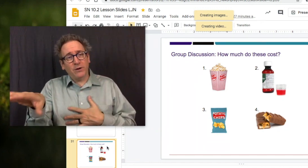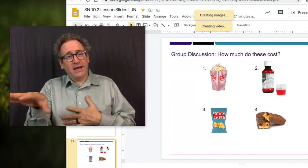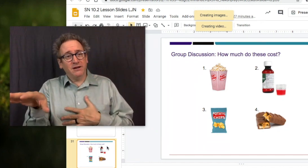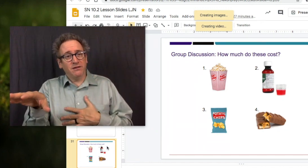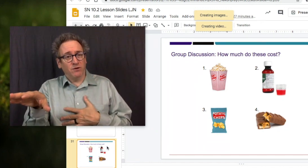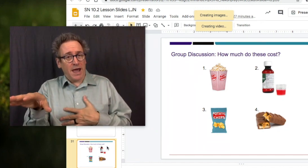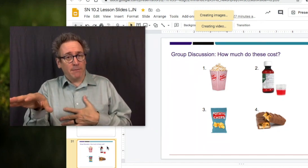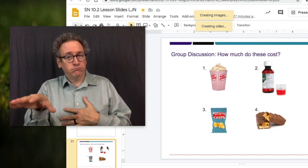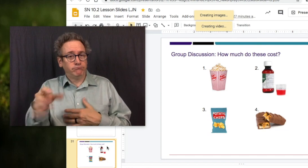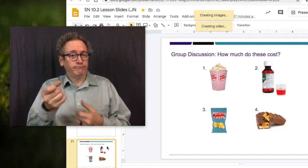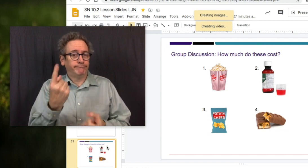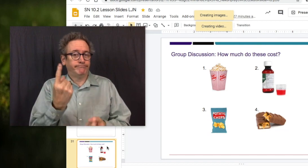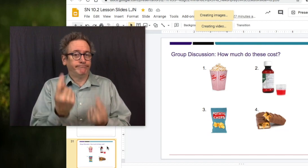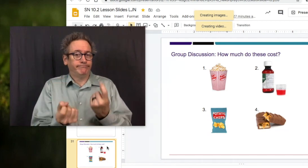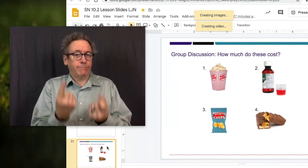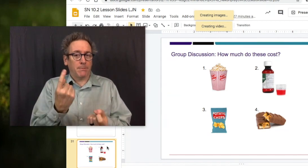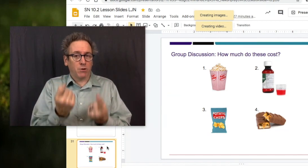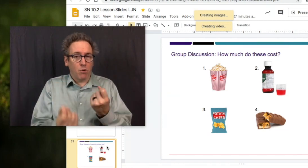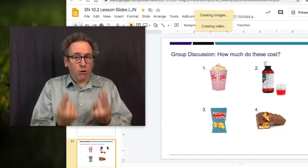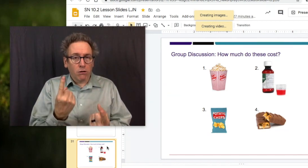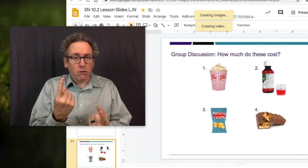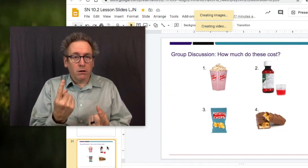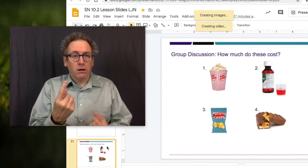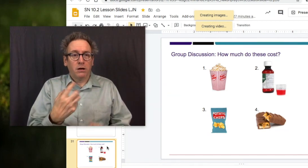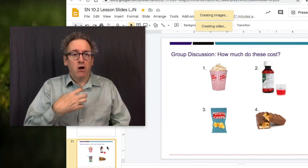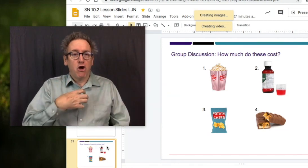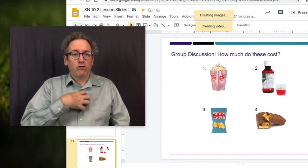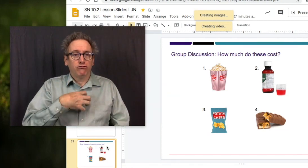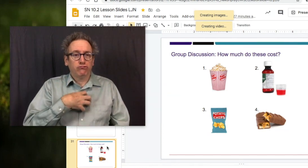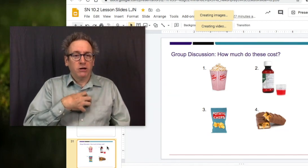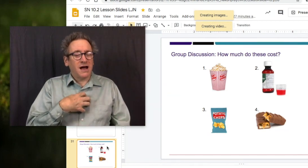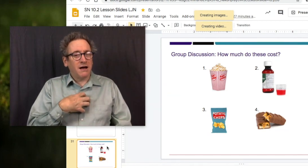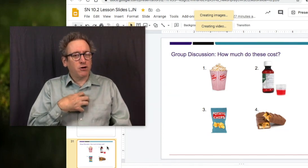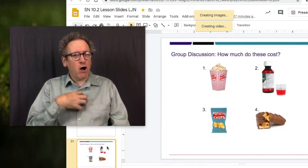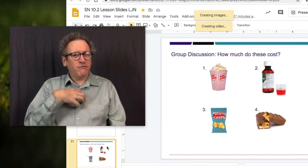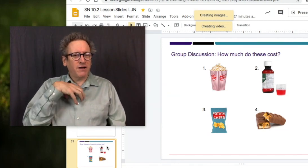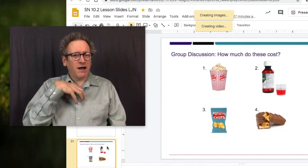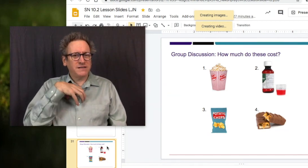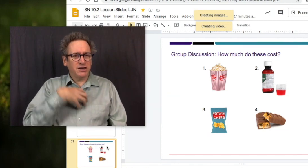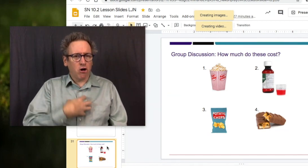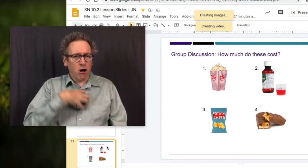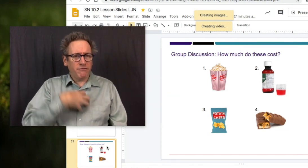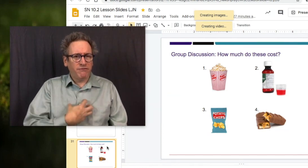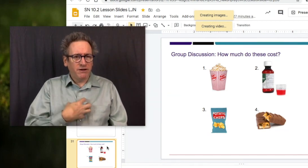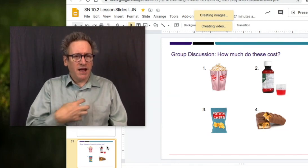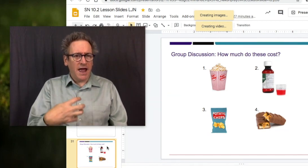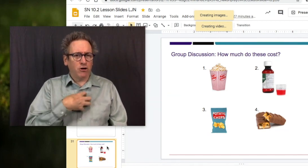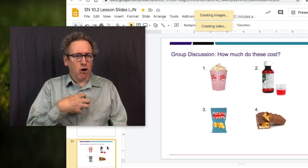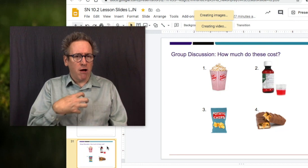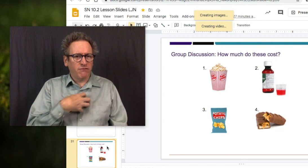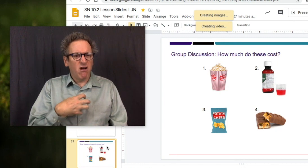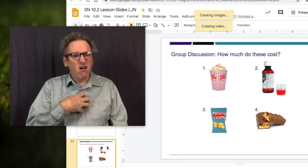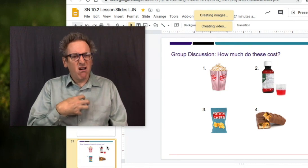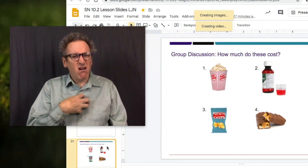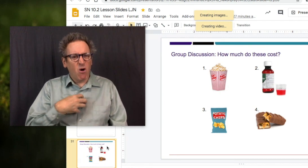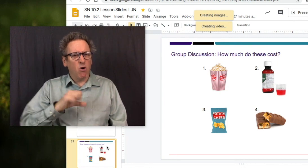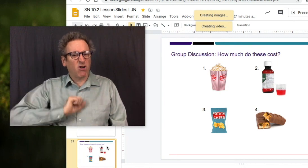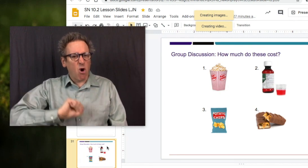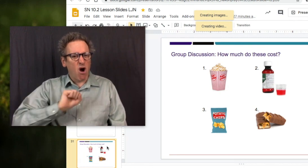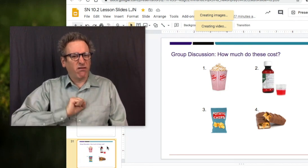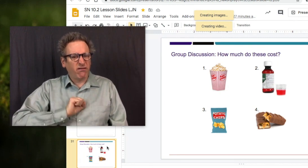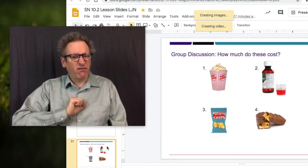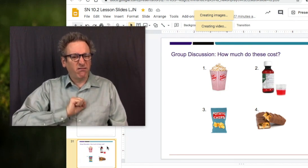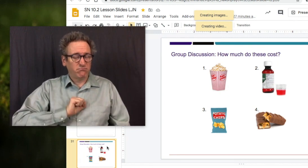And then we get into the vocab. Popcorn. Cough, I've seen cough and cough,